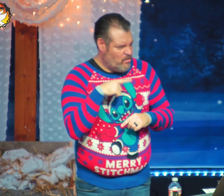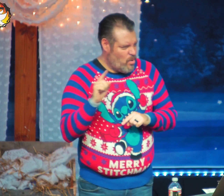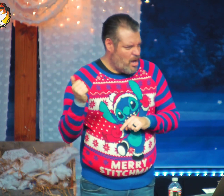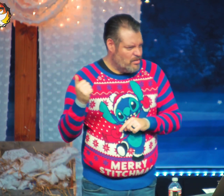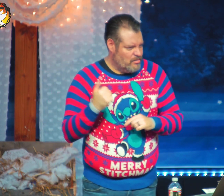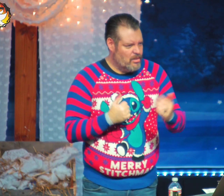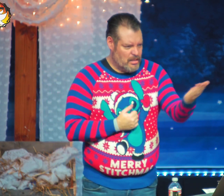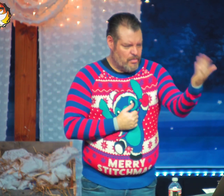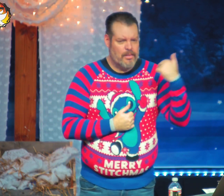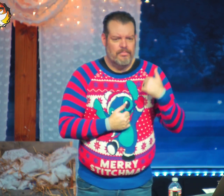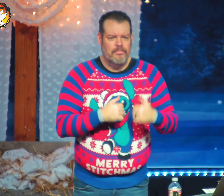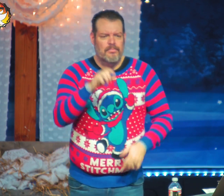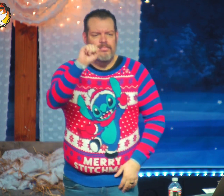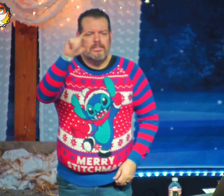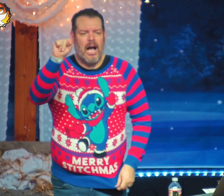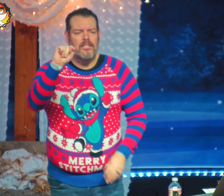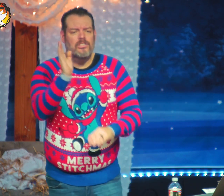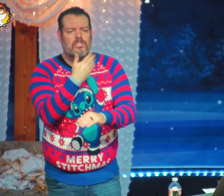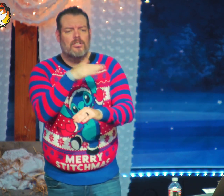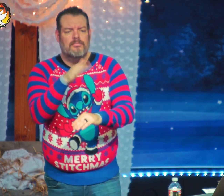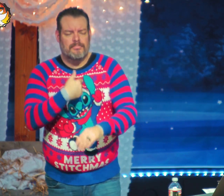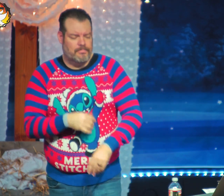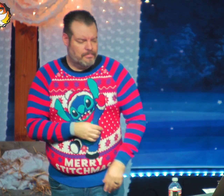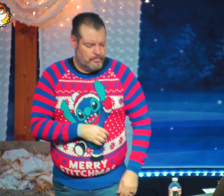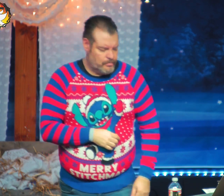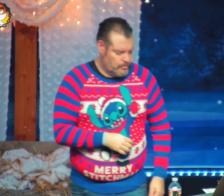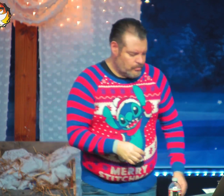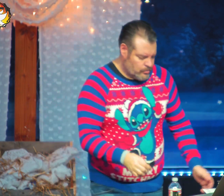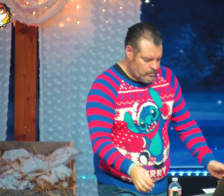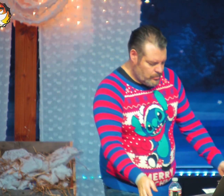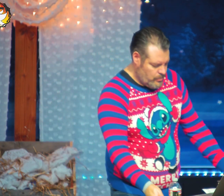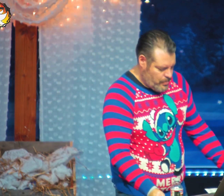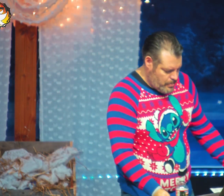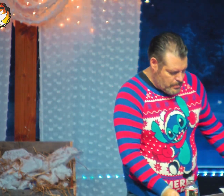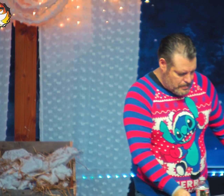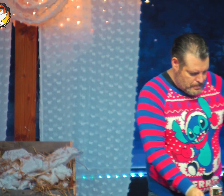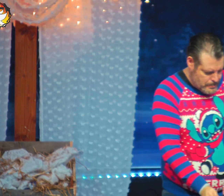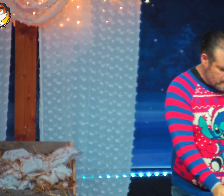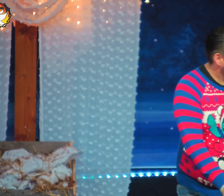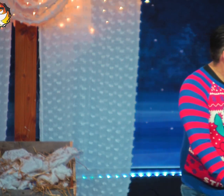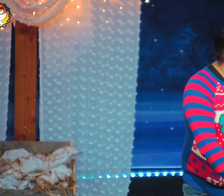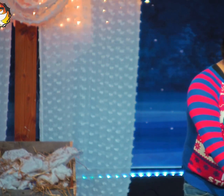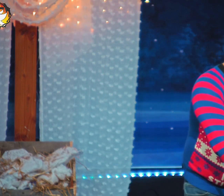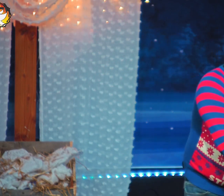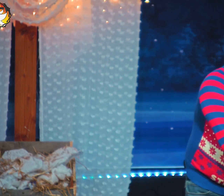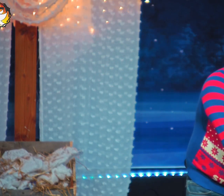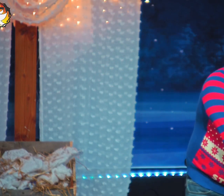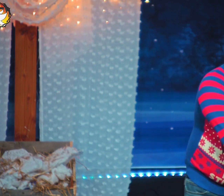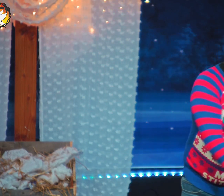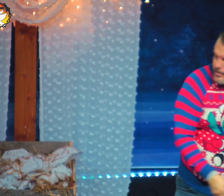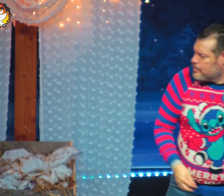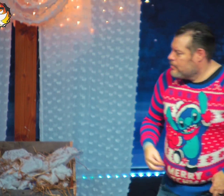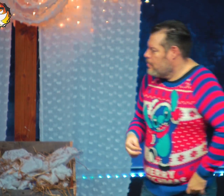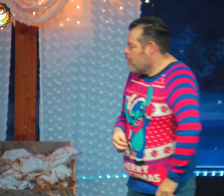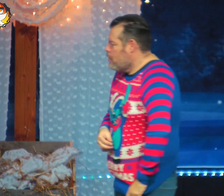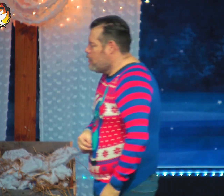precious Word. We praise you, God. We thank you. In Jesus' name we pray,